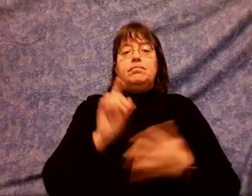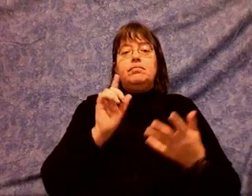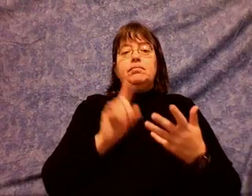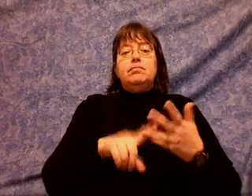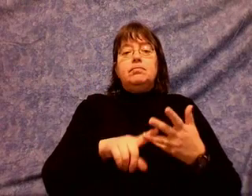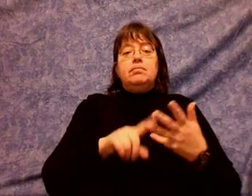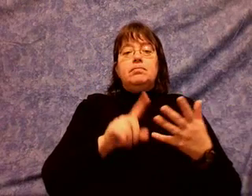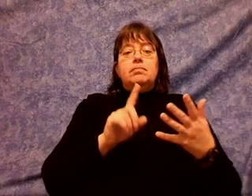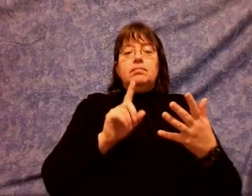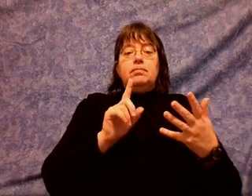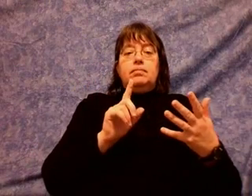something that's very far away.